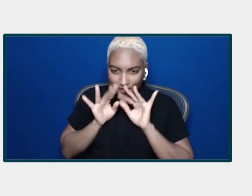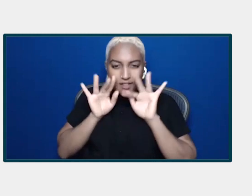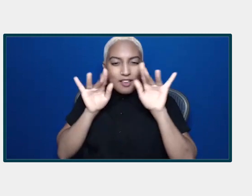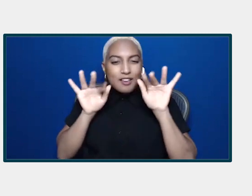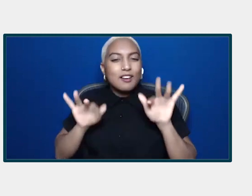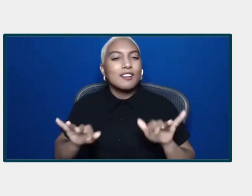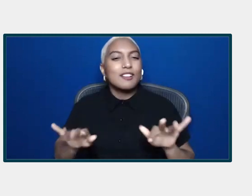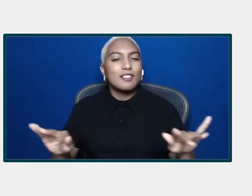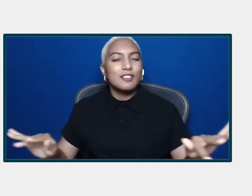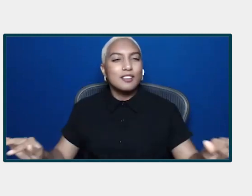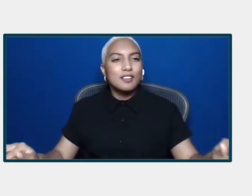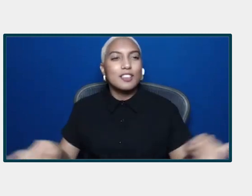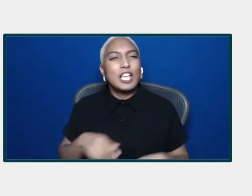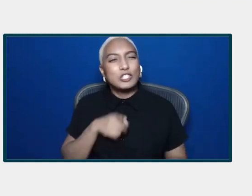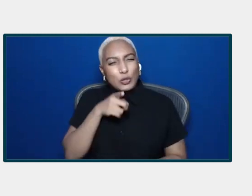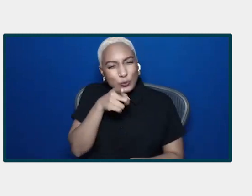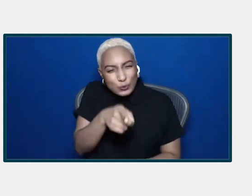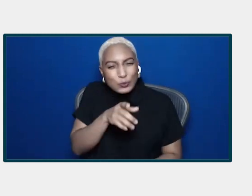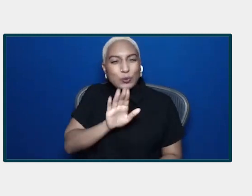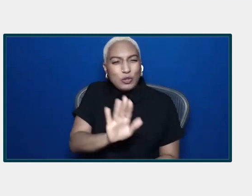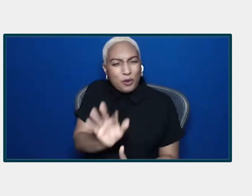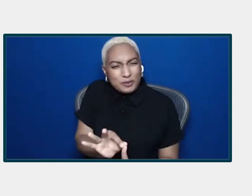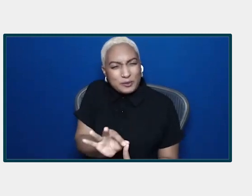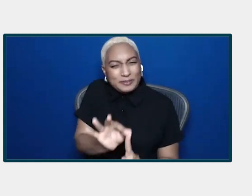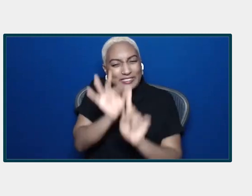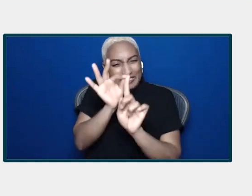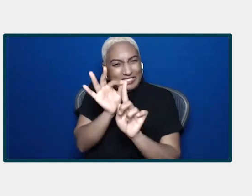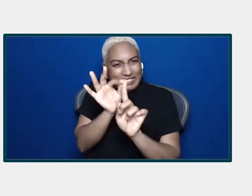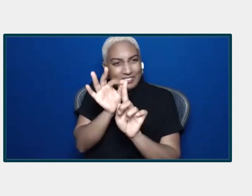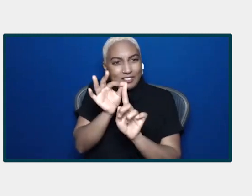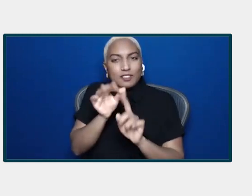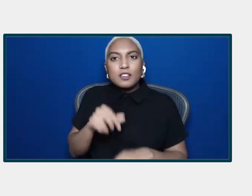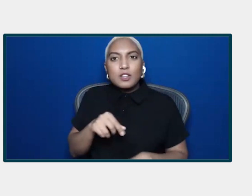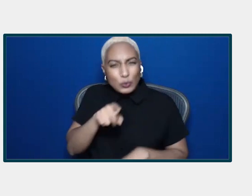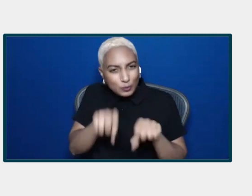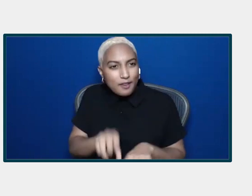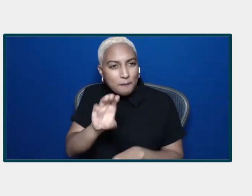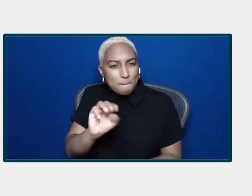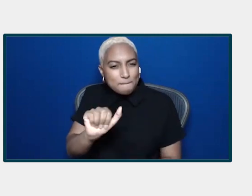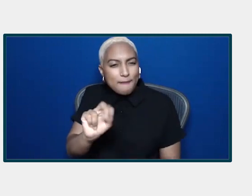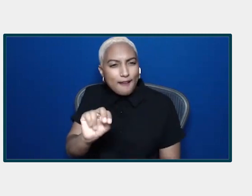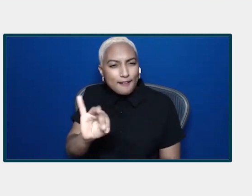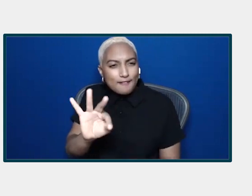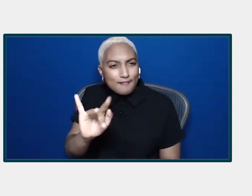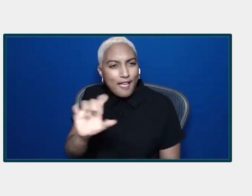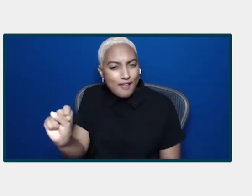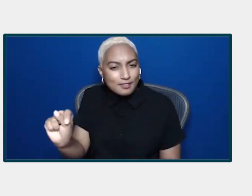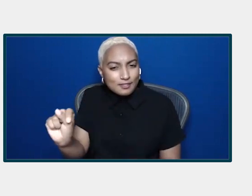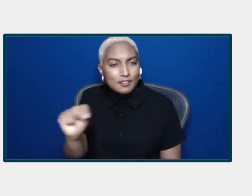So go be dark, go be quiet, go hibernate, go heal, go recuperate,